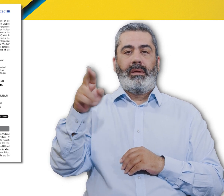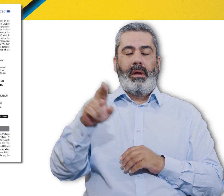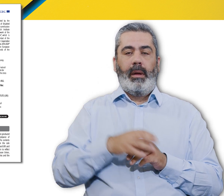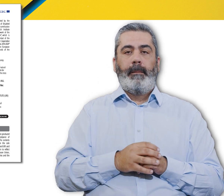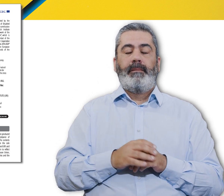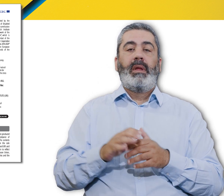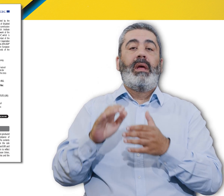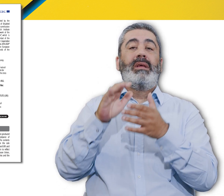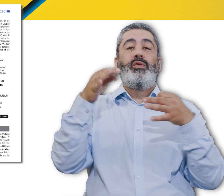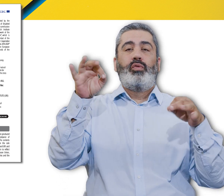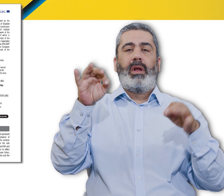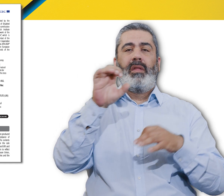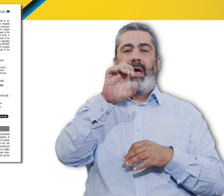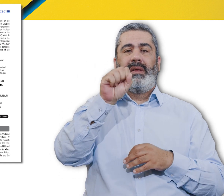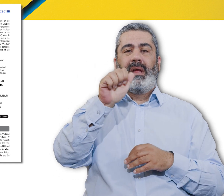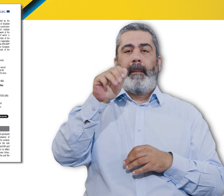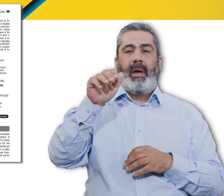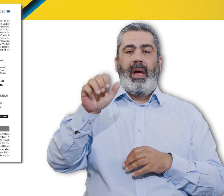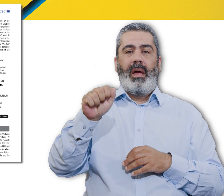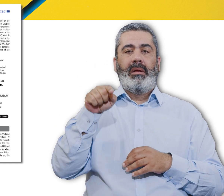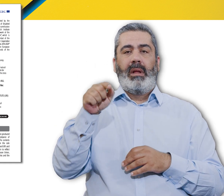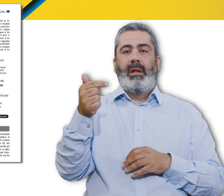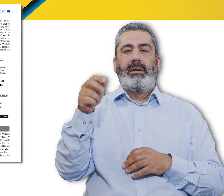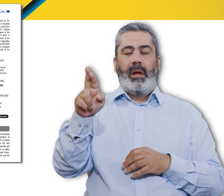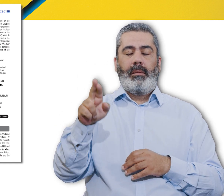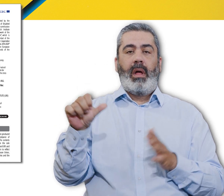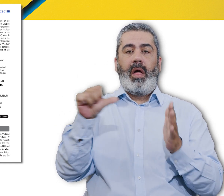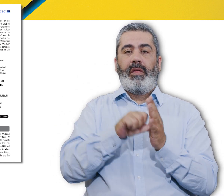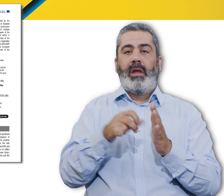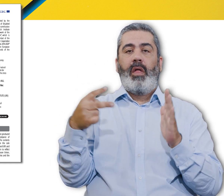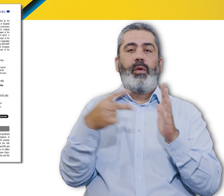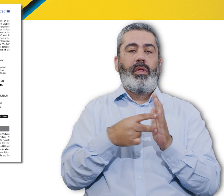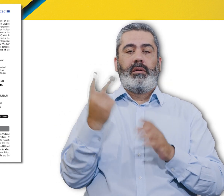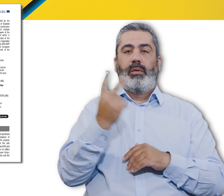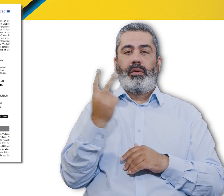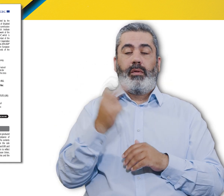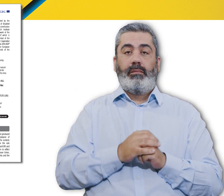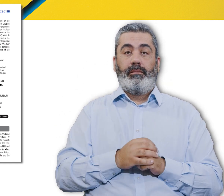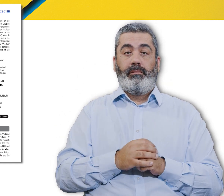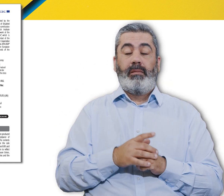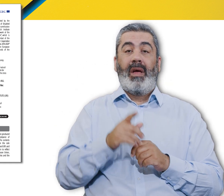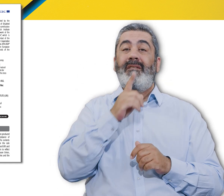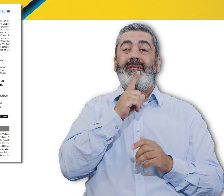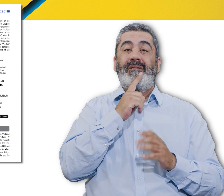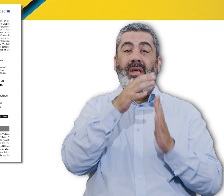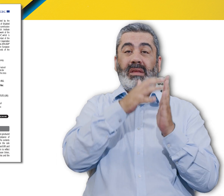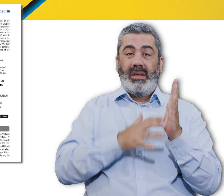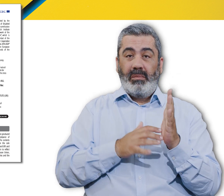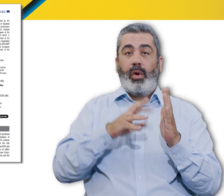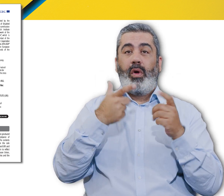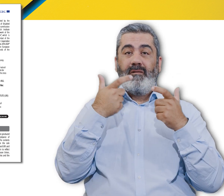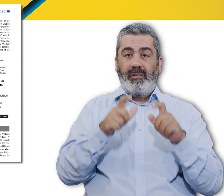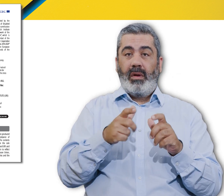www.sme.gr. Athens, 2022. Republishing part or all the guide is prohibited without the written permission of the